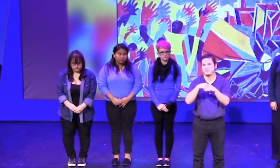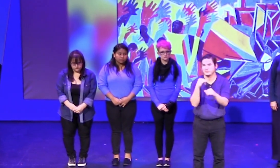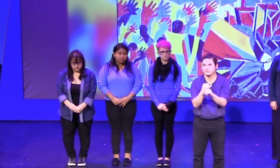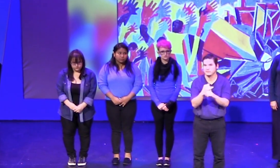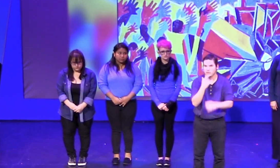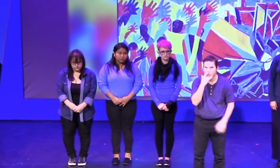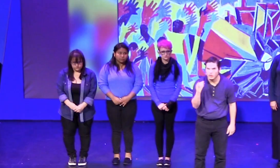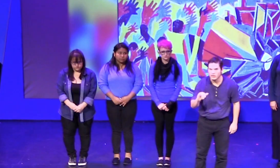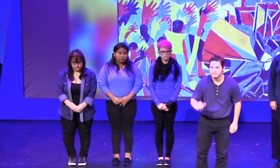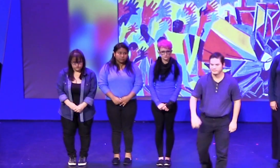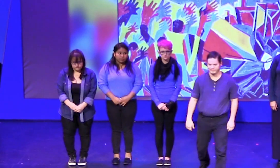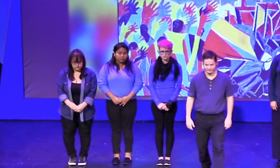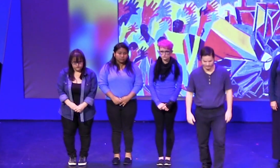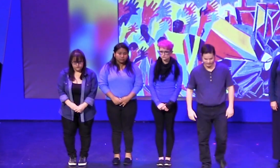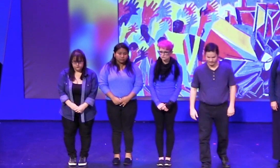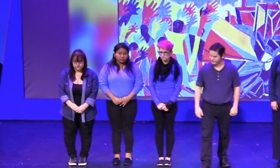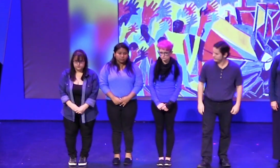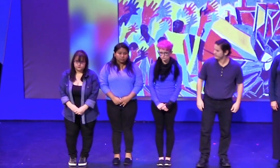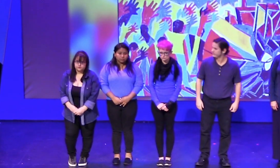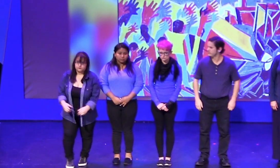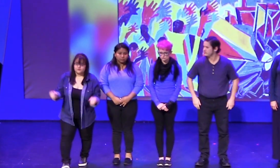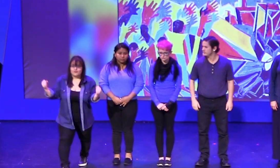Different things they do to keep us signing in school. This is how it might happen.